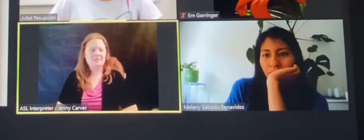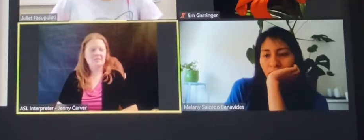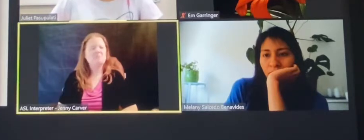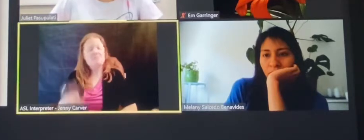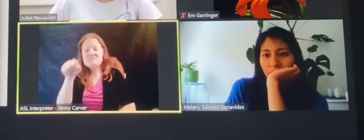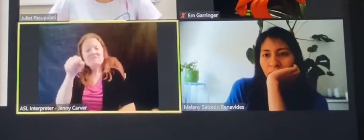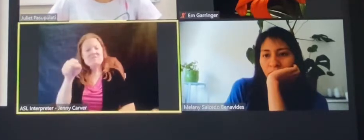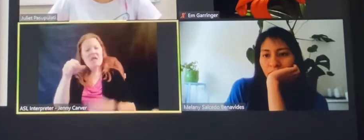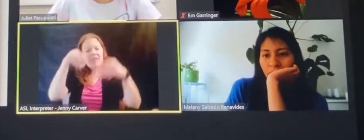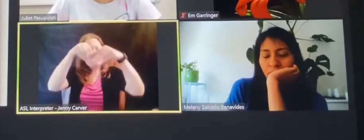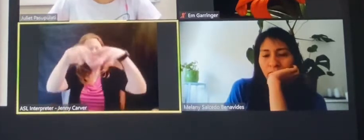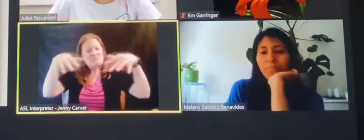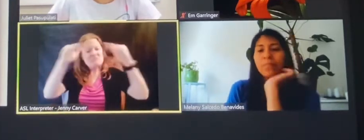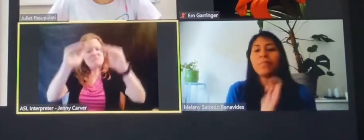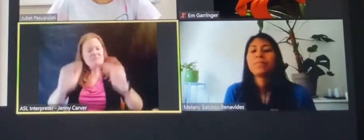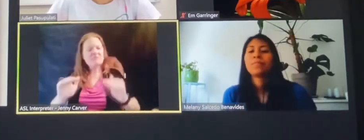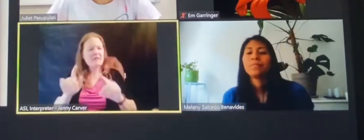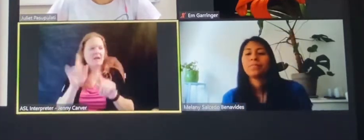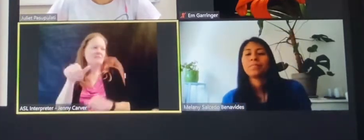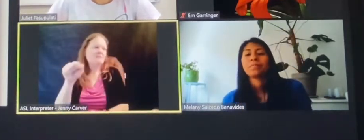Yeah.